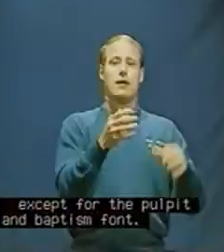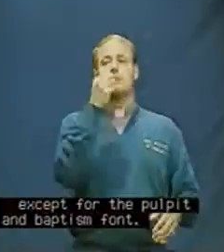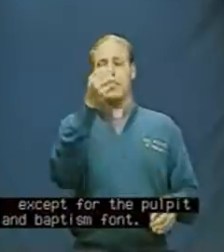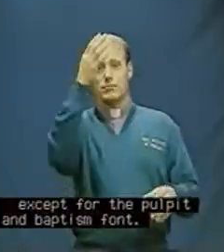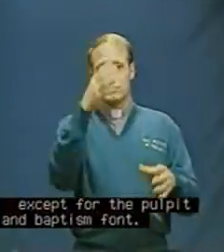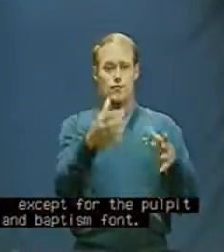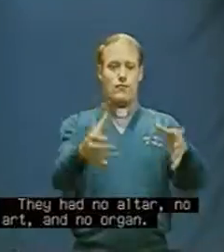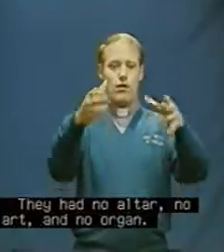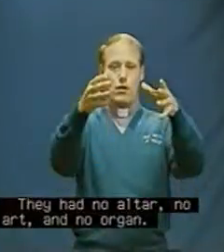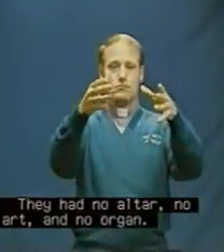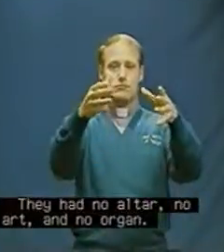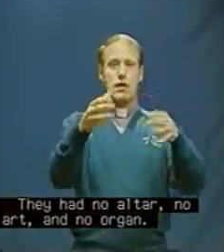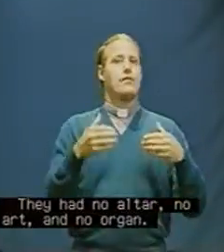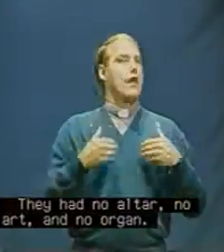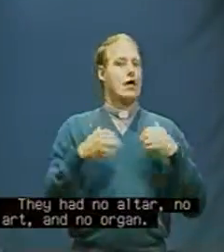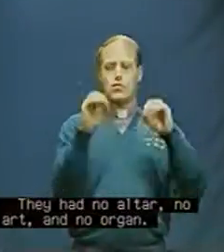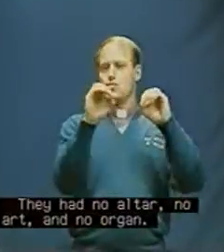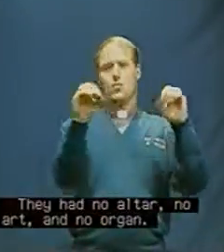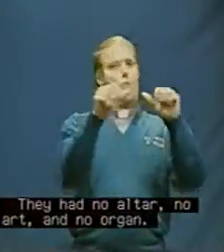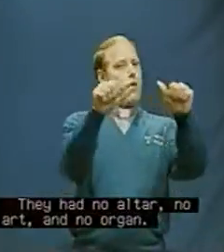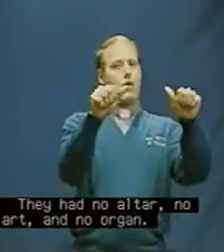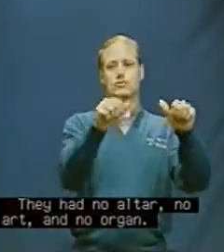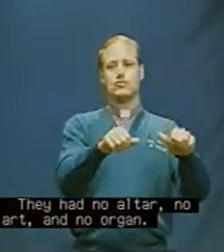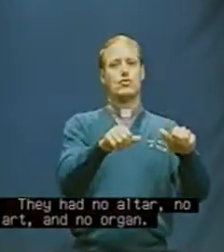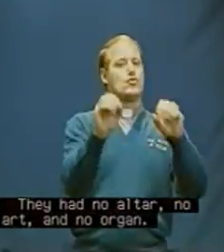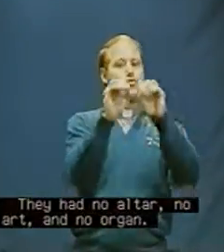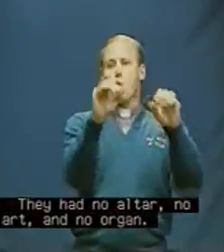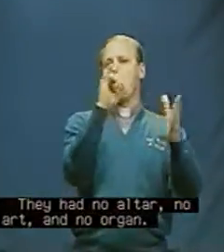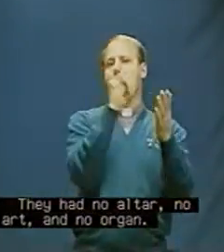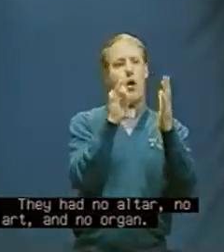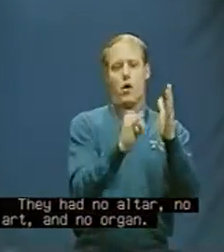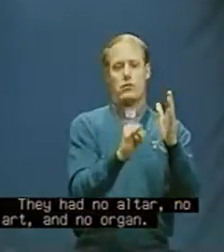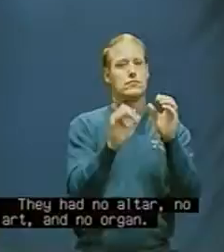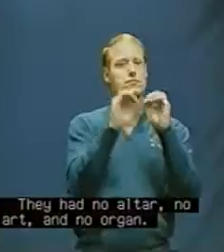They had no altar, no art, and no organ.